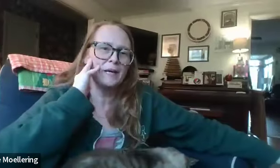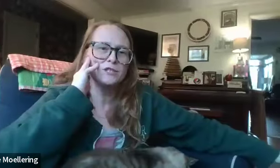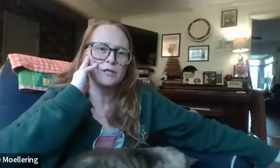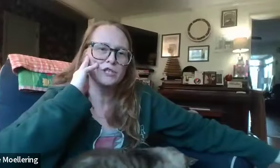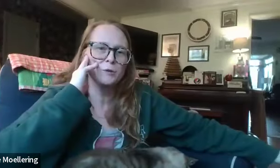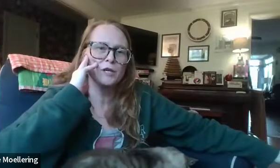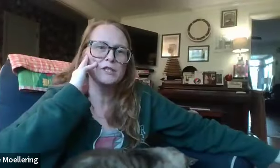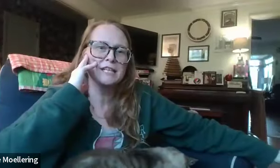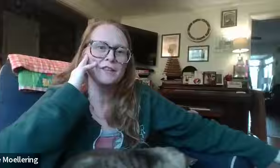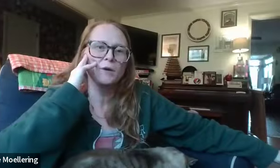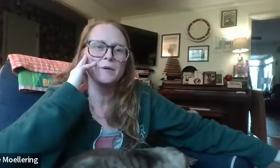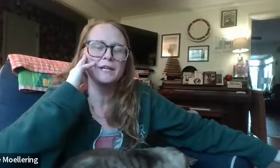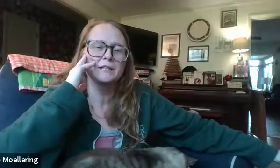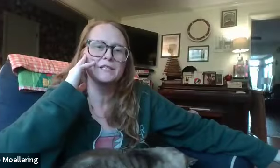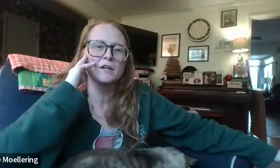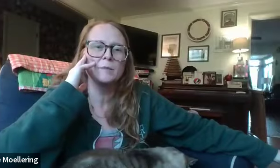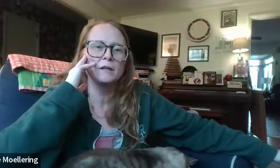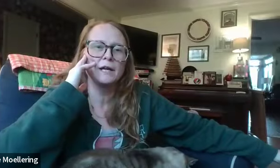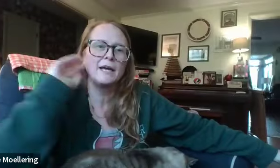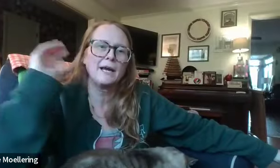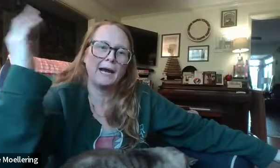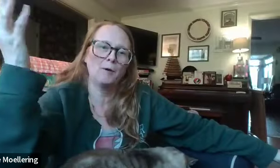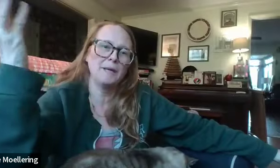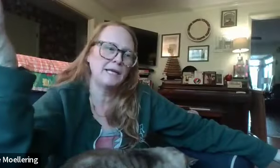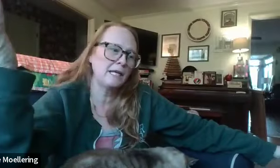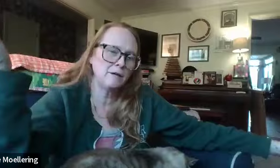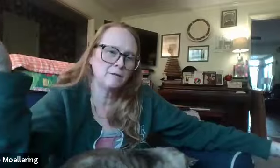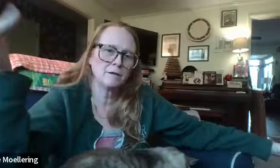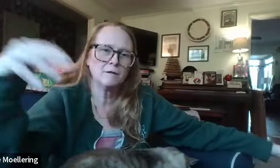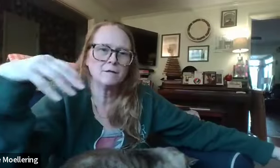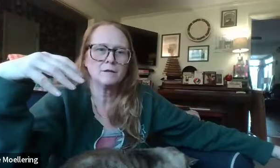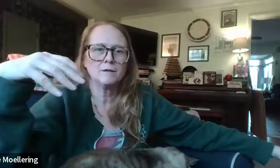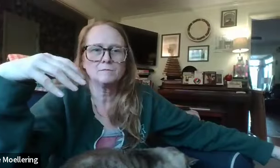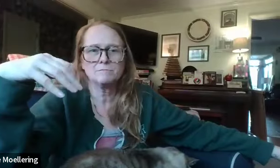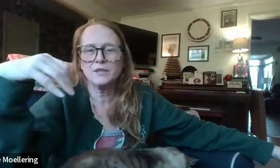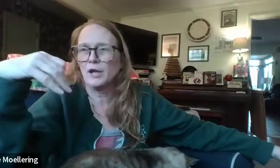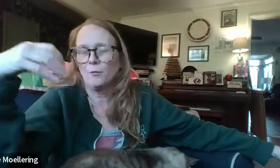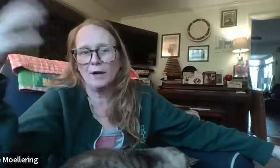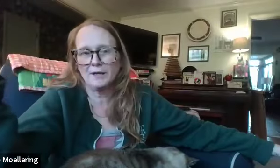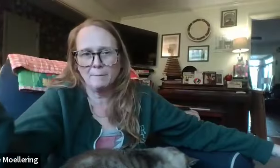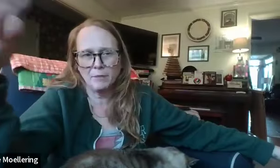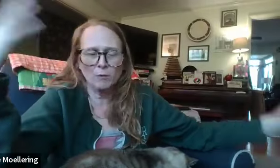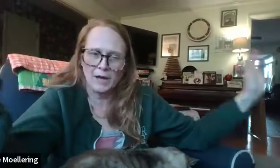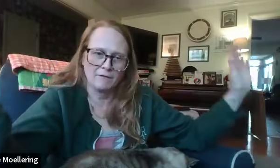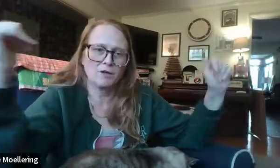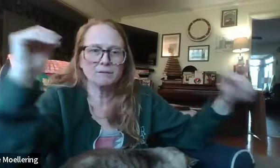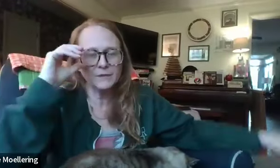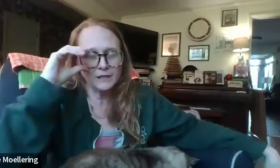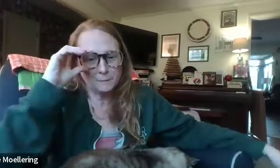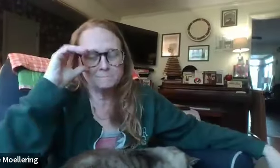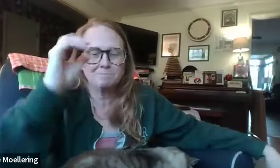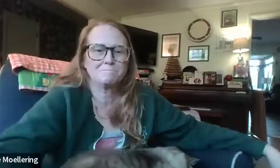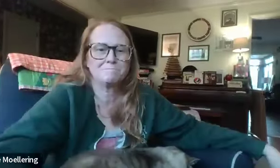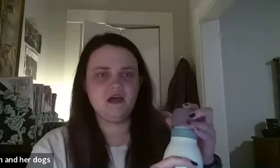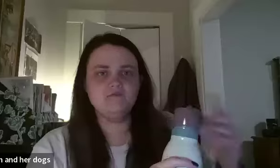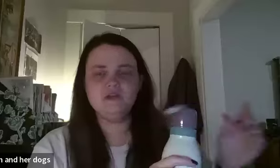WH question words because I thought we could at least talk about like how many, what number, whatever. Yeah, we